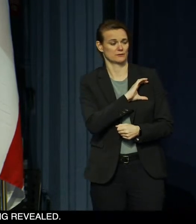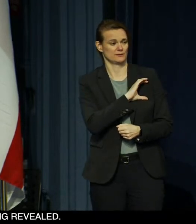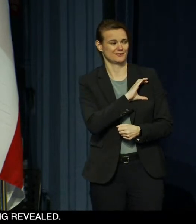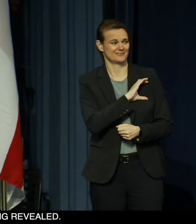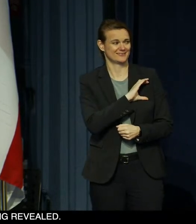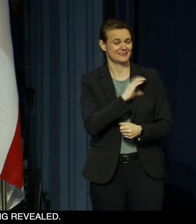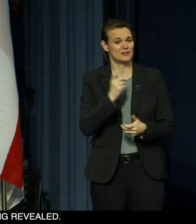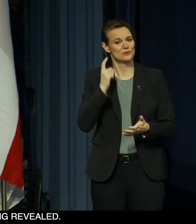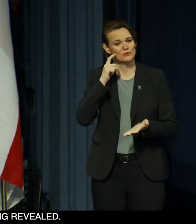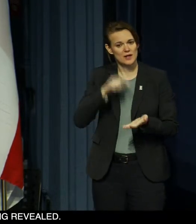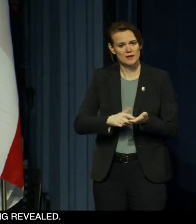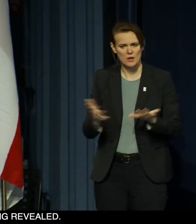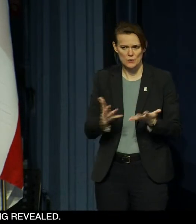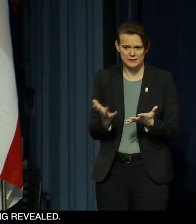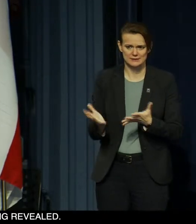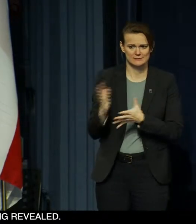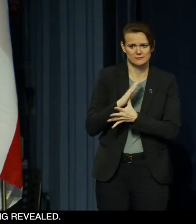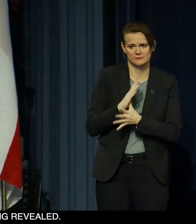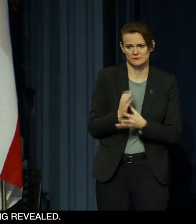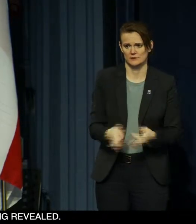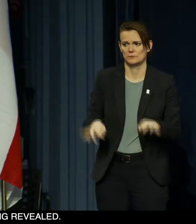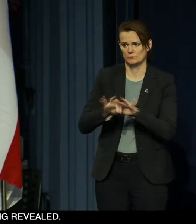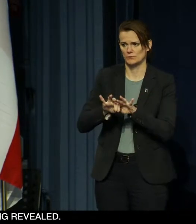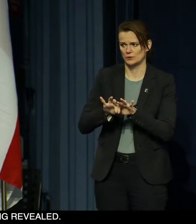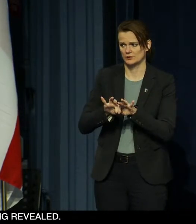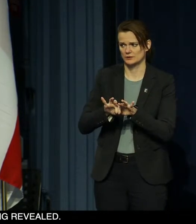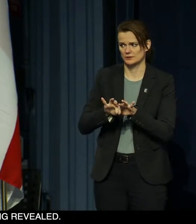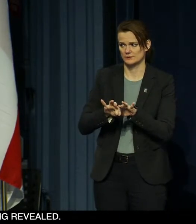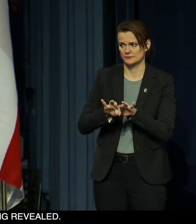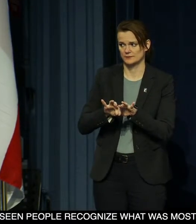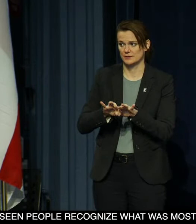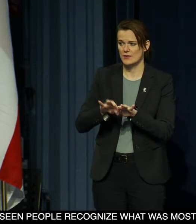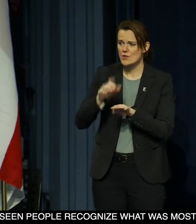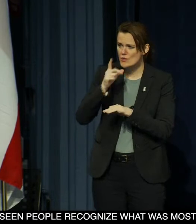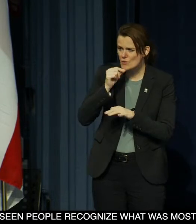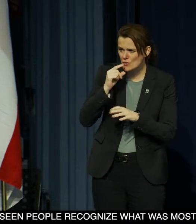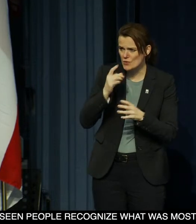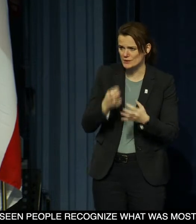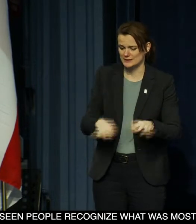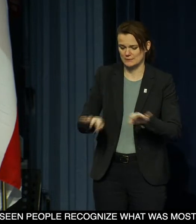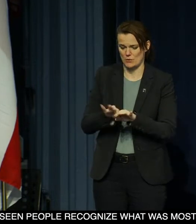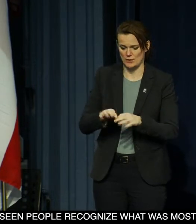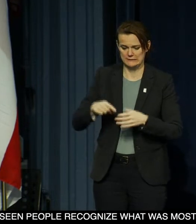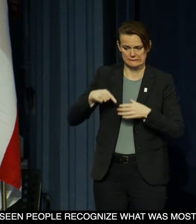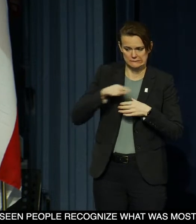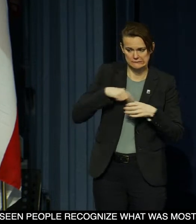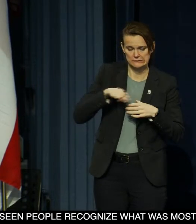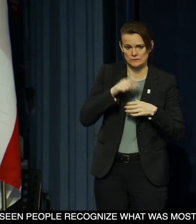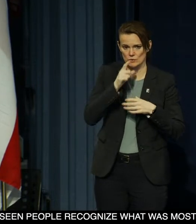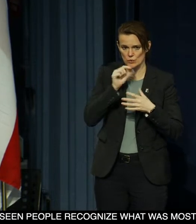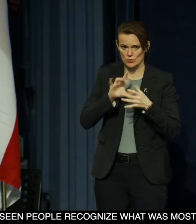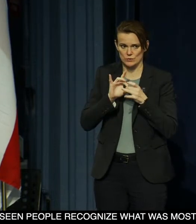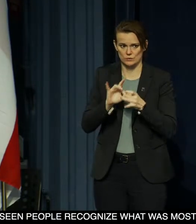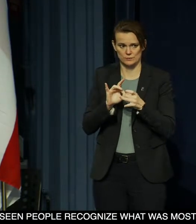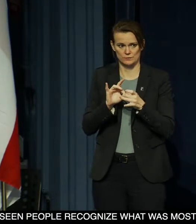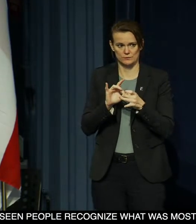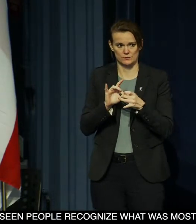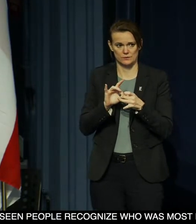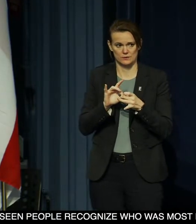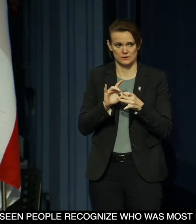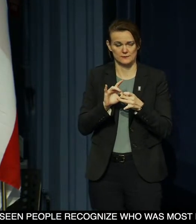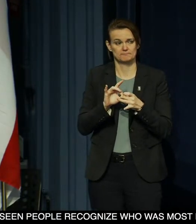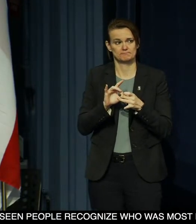what was most important in their lives. I've seen people recognize who was most important in their lives. And I've seen